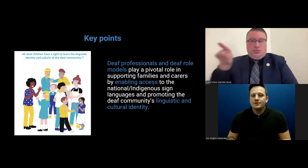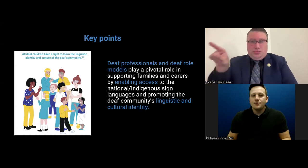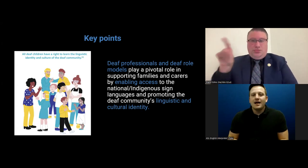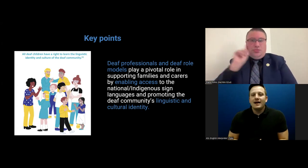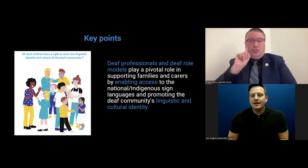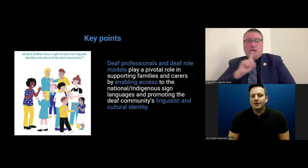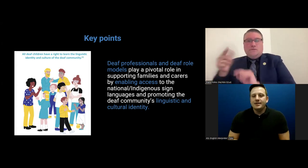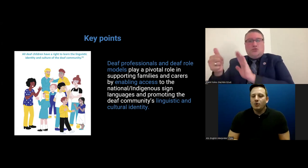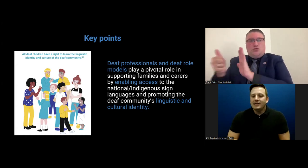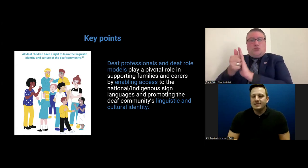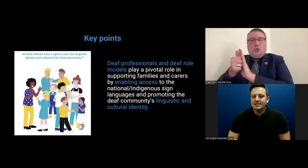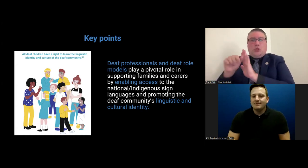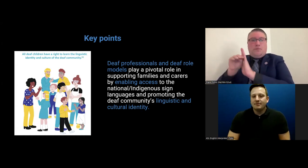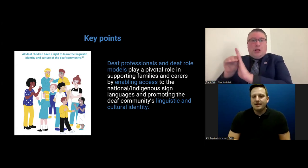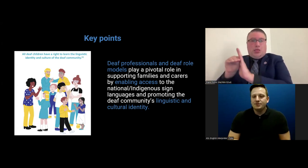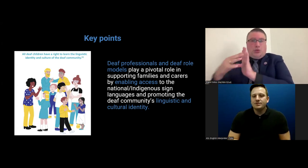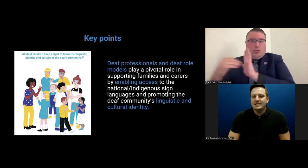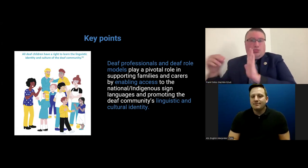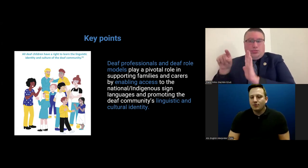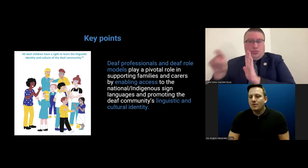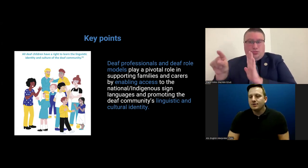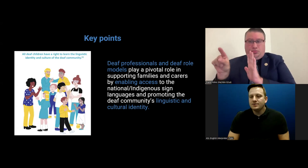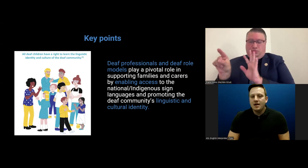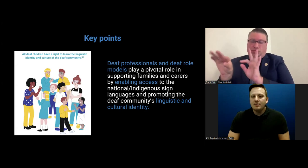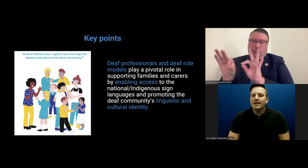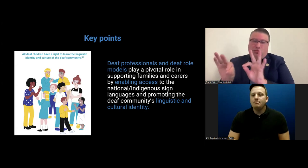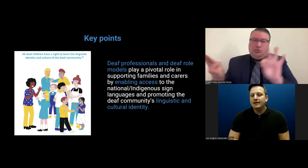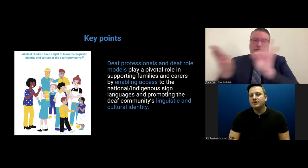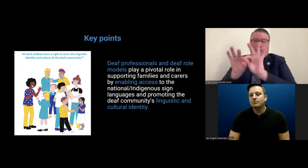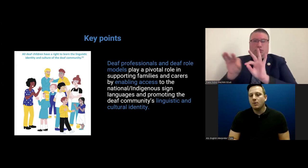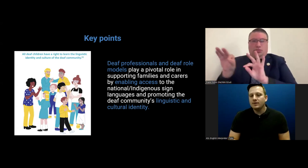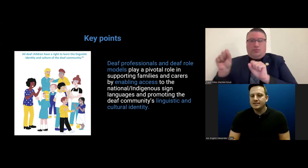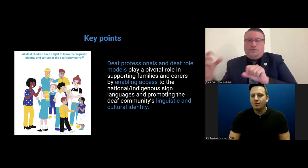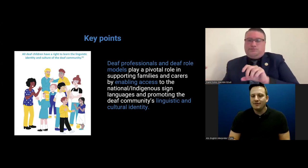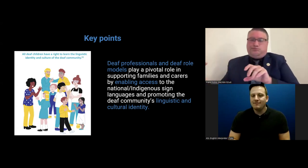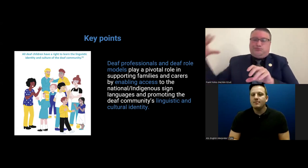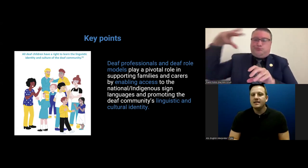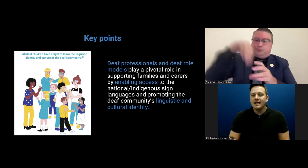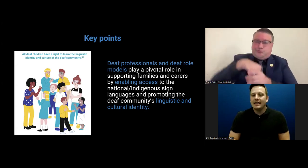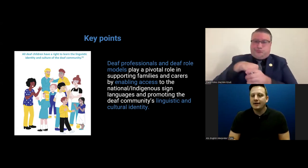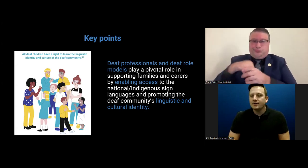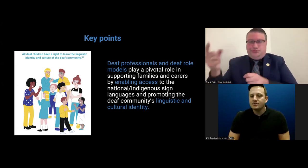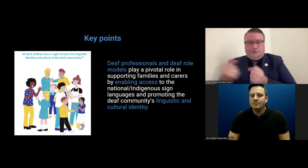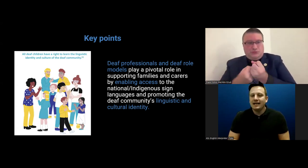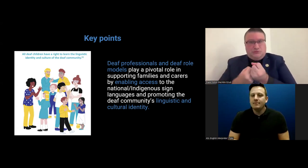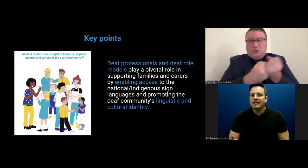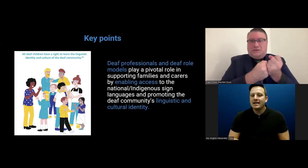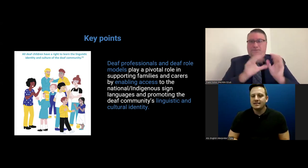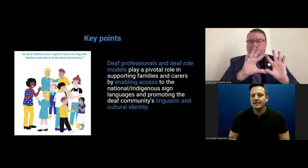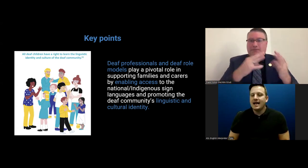So another key point is that deaf professionals and deaf role models play a pivotal role in supporting families and carers by enabling access to